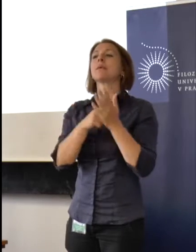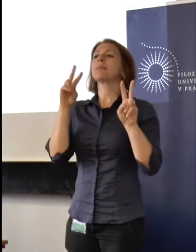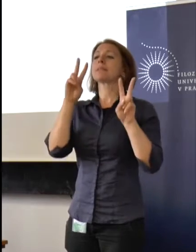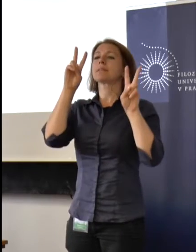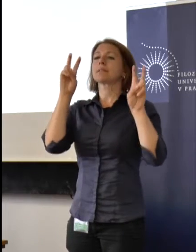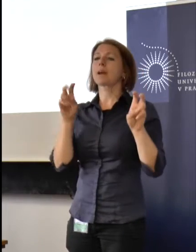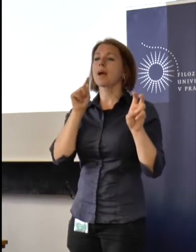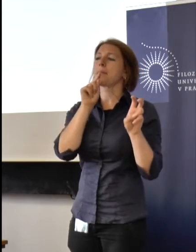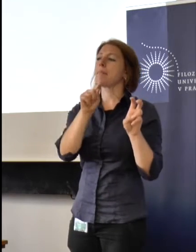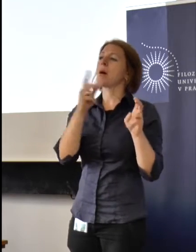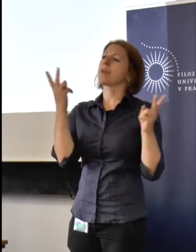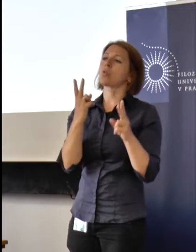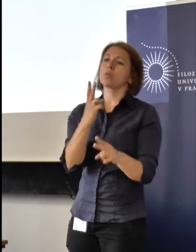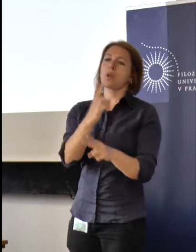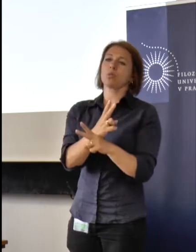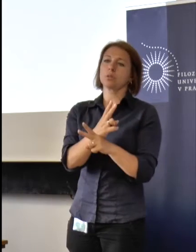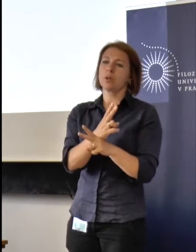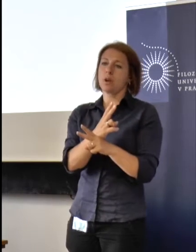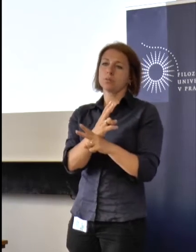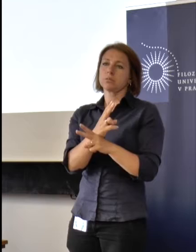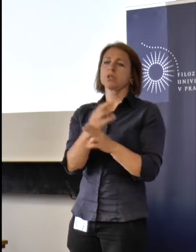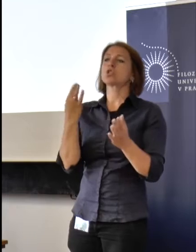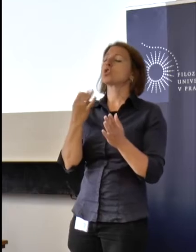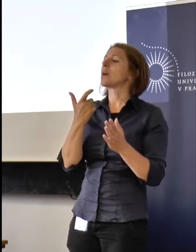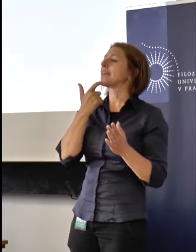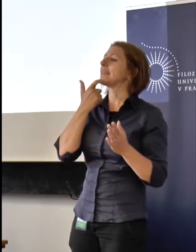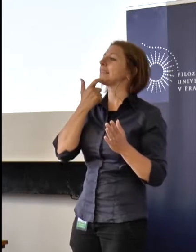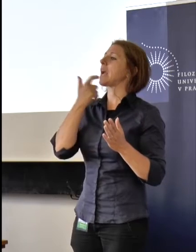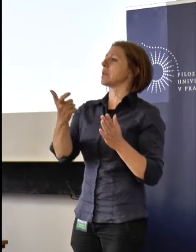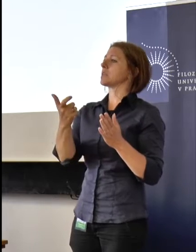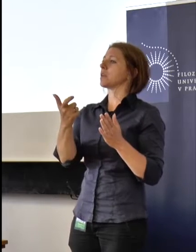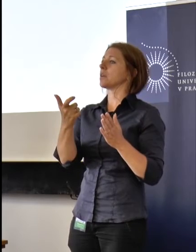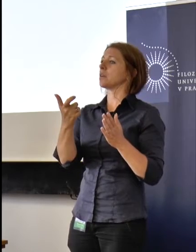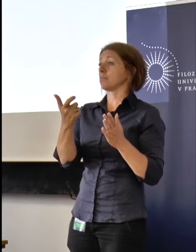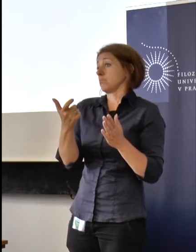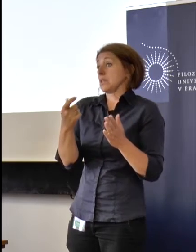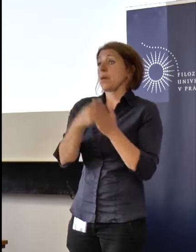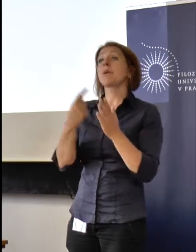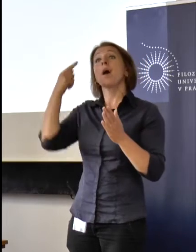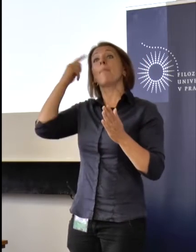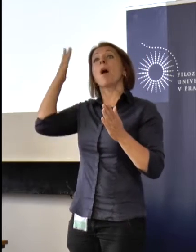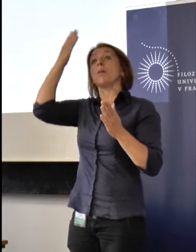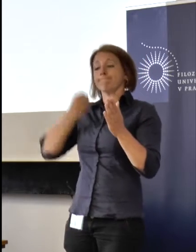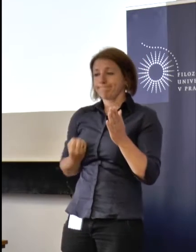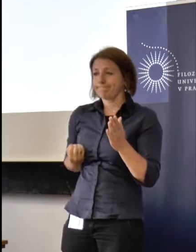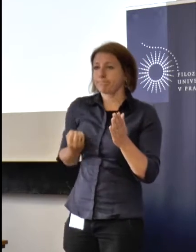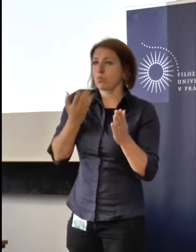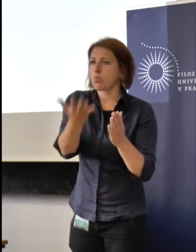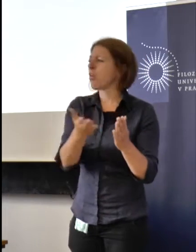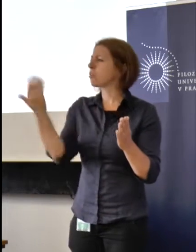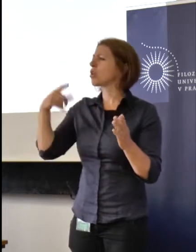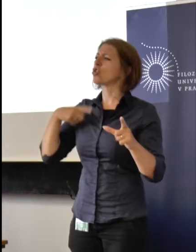This was his main point, and he insisted on this because he was sitting in Paris where structuralism was strong, and he insisted not